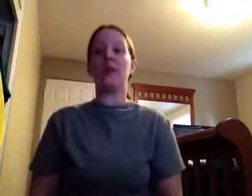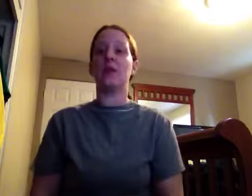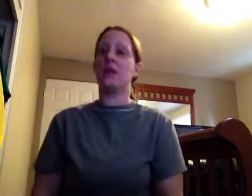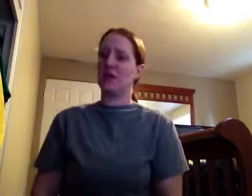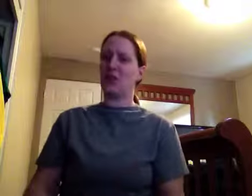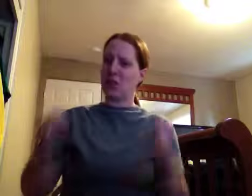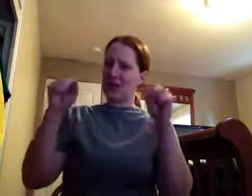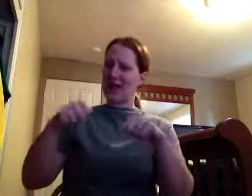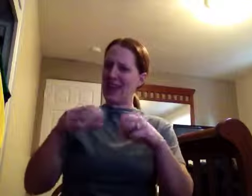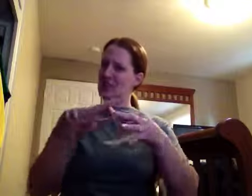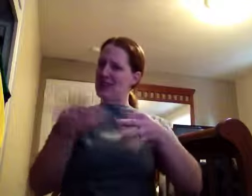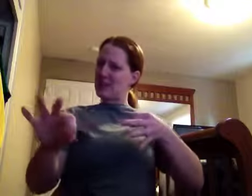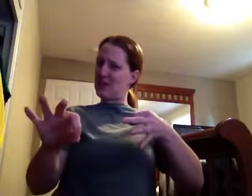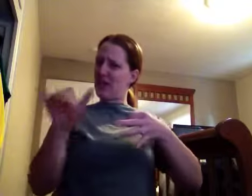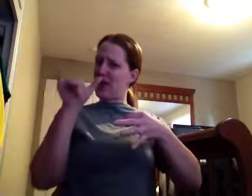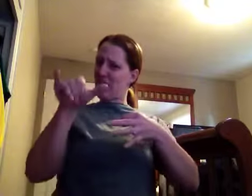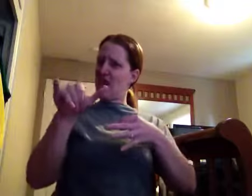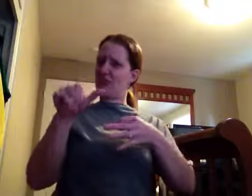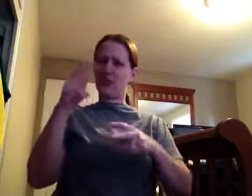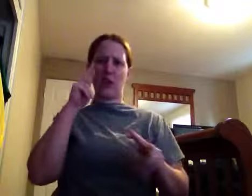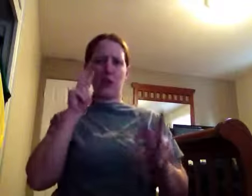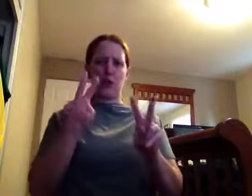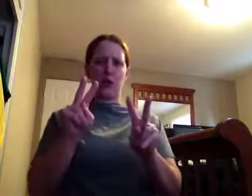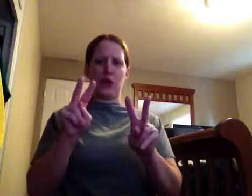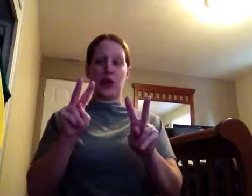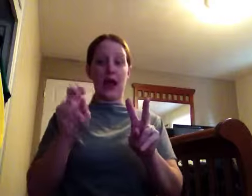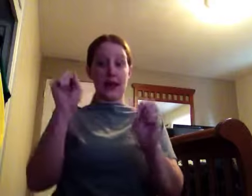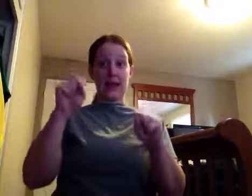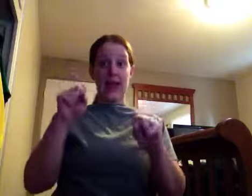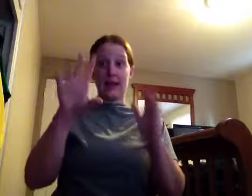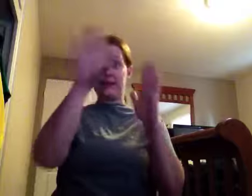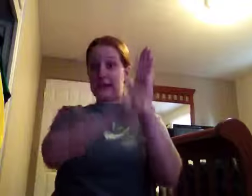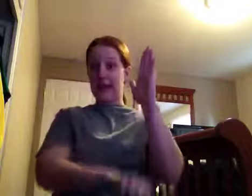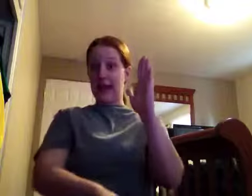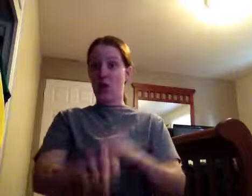simplify that? If you look, I can take a 6 out and make that